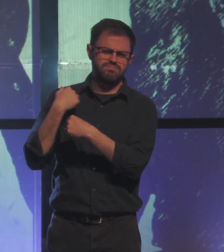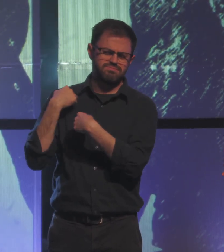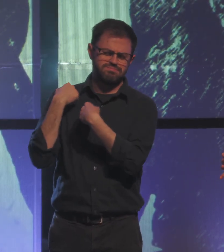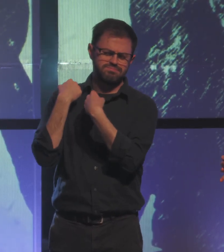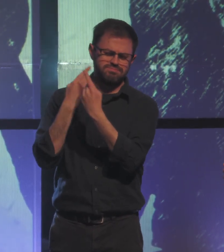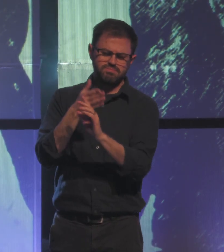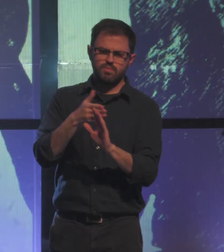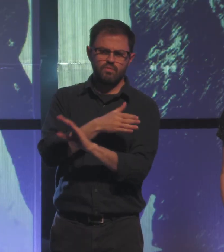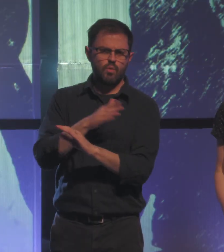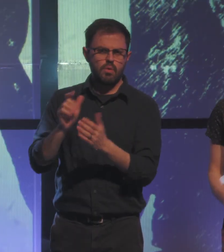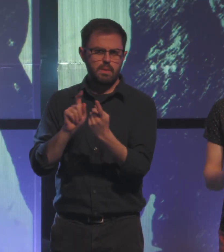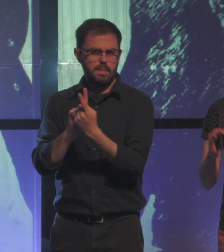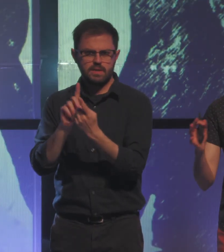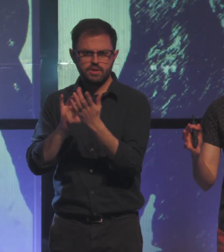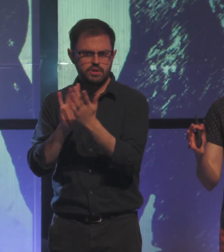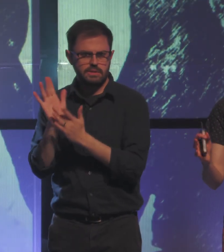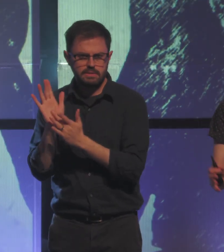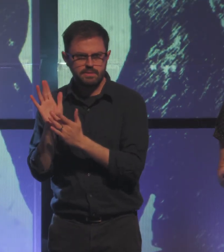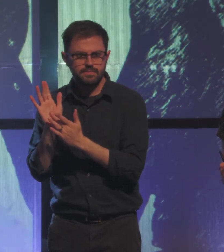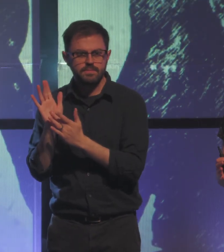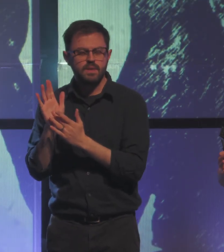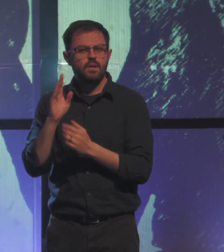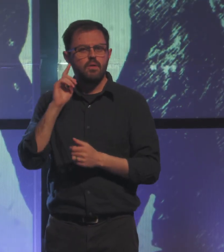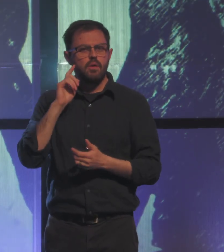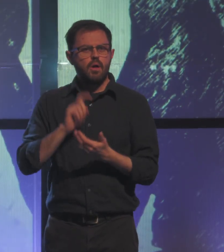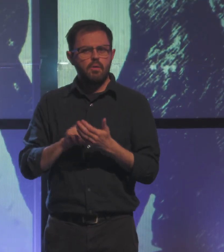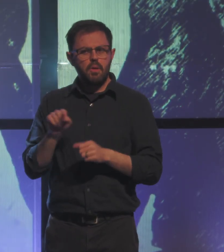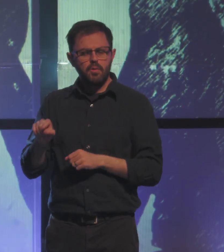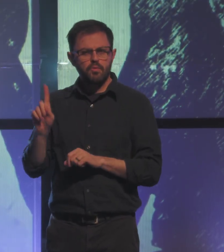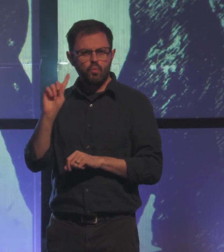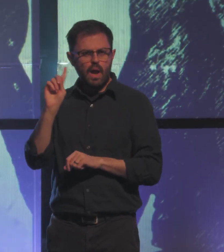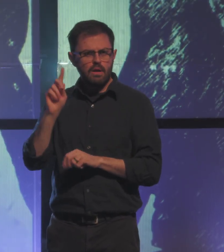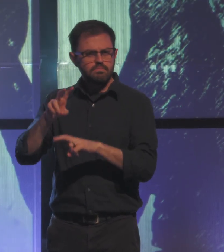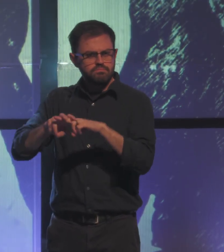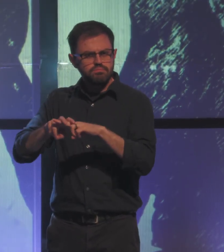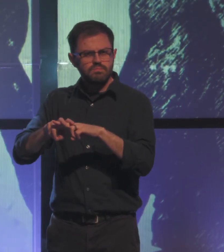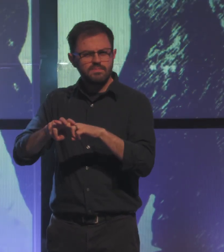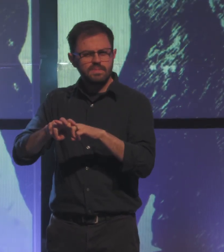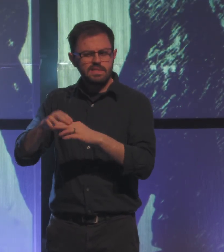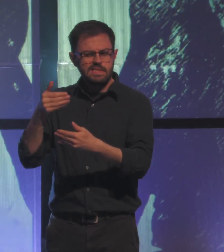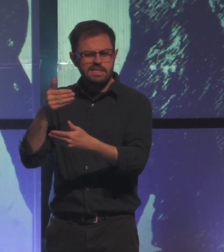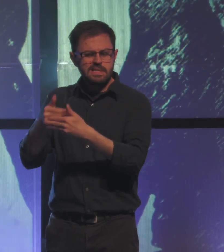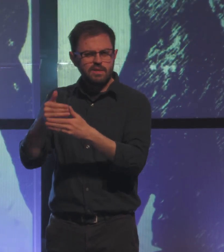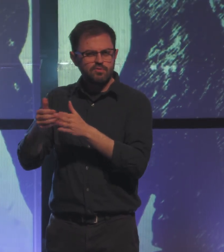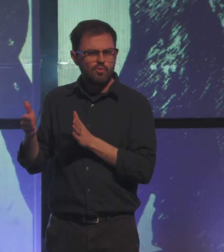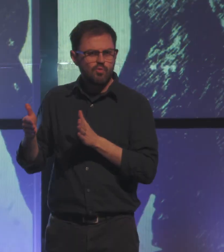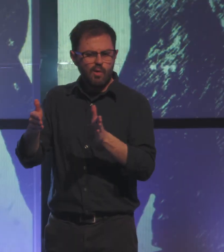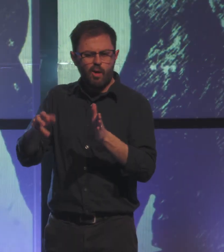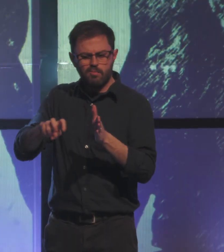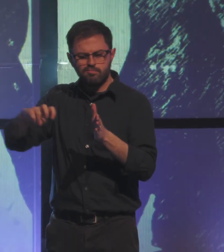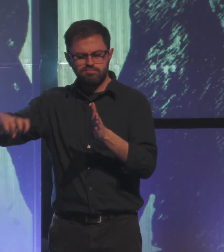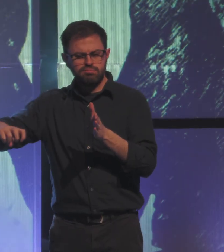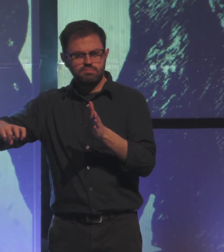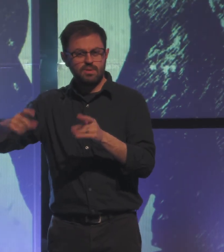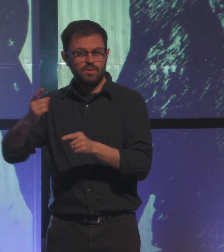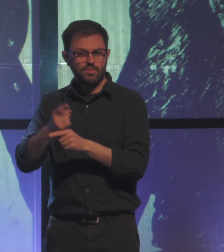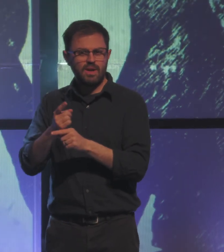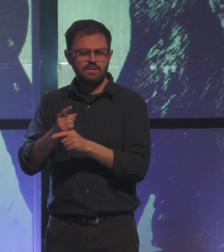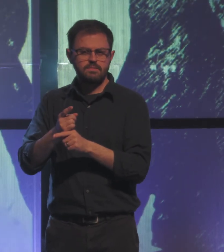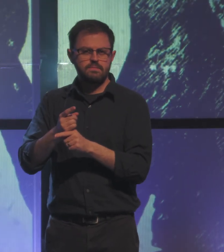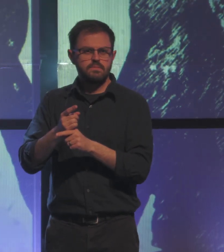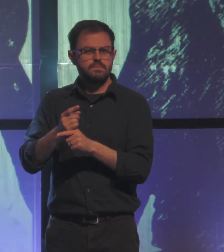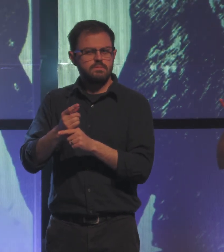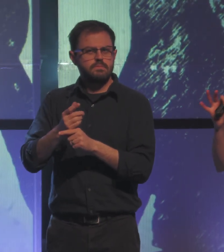Bartimaeus' position. In the text in verse 46, we see that he is by the roadside. That's very